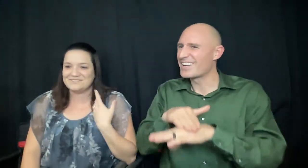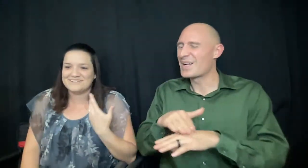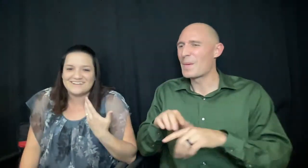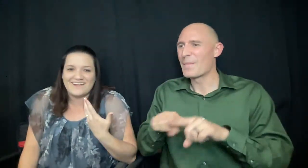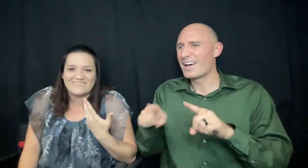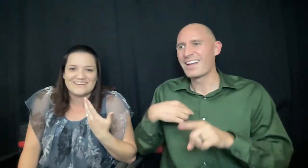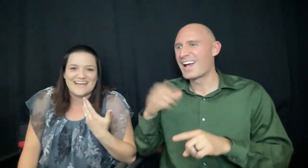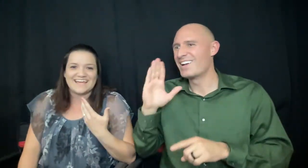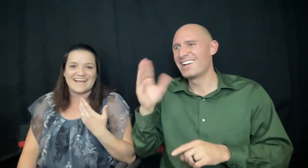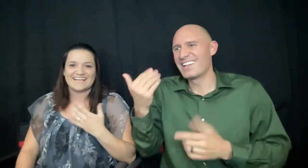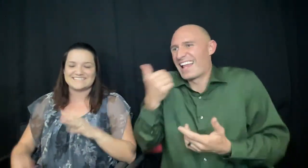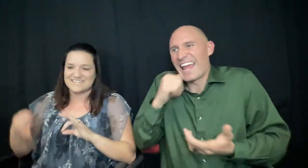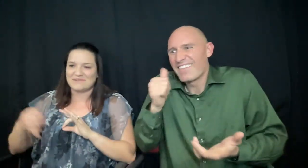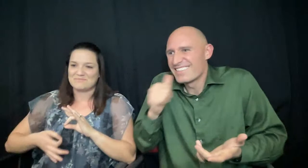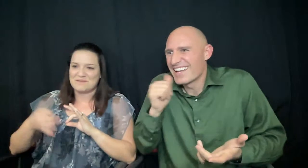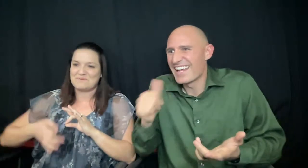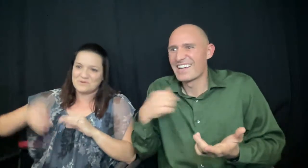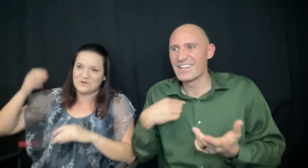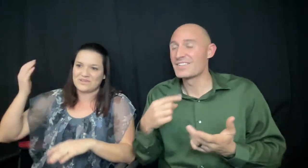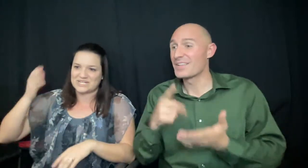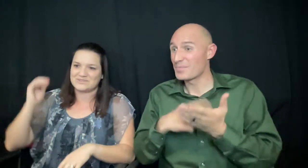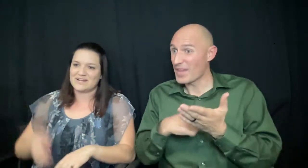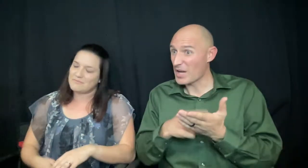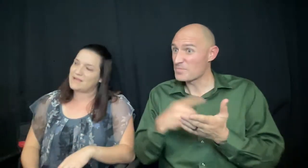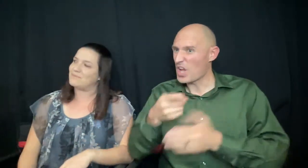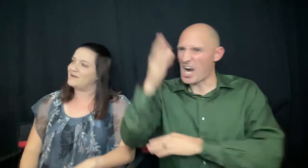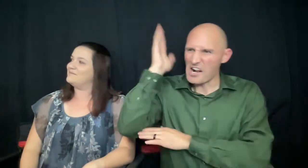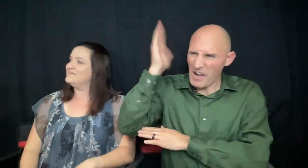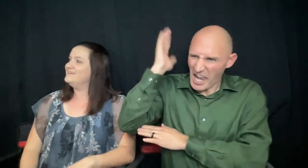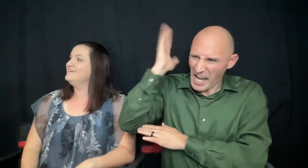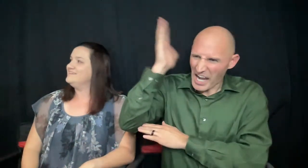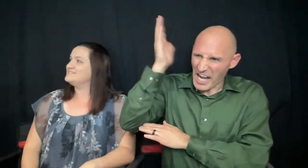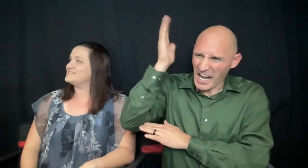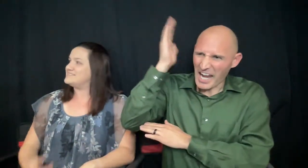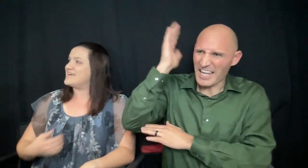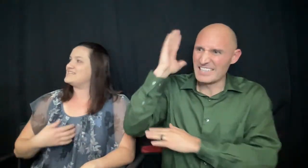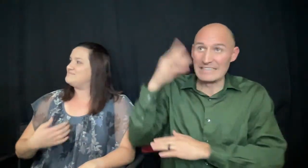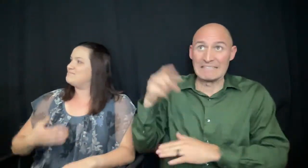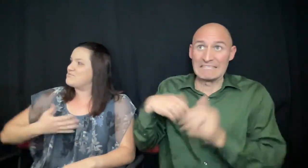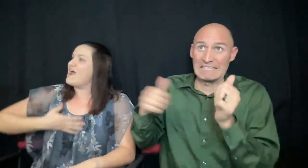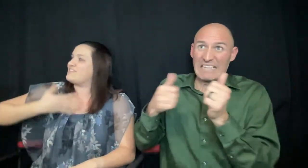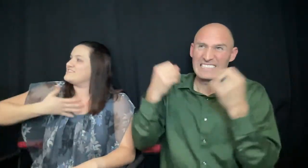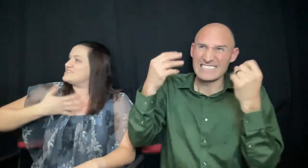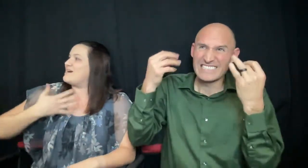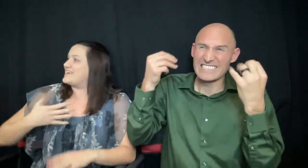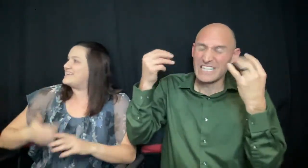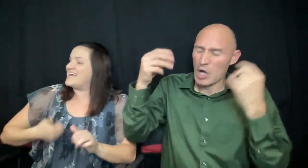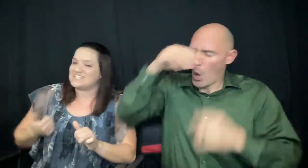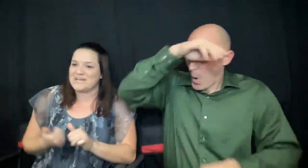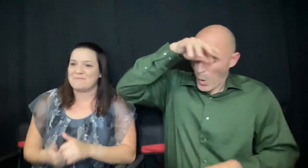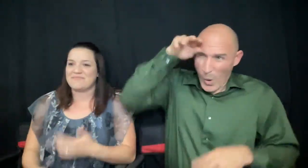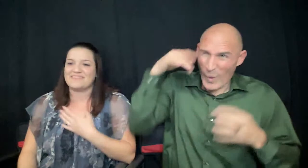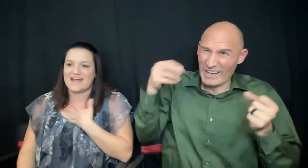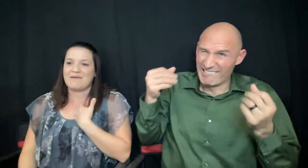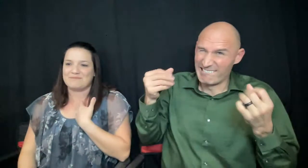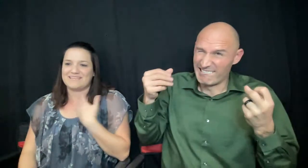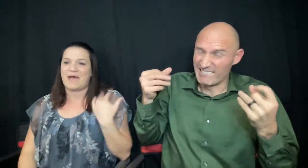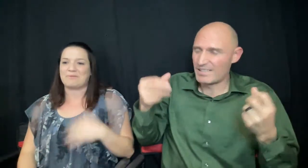it every day, and I get stuck with people who are lecturing, and I'm like, bro, just take a breath so I can catch up, and then I'm being that